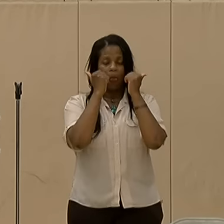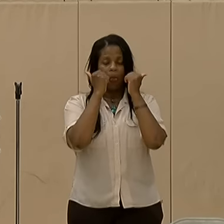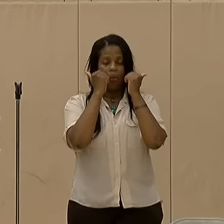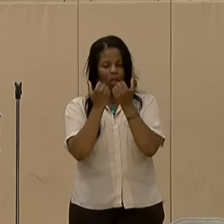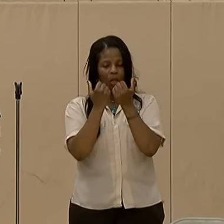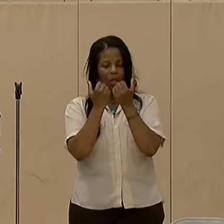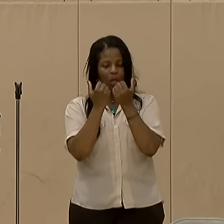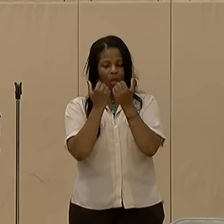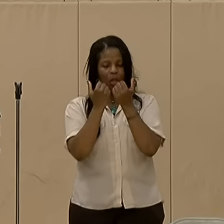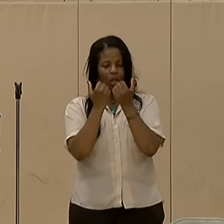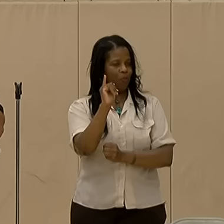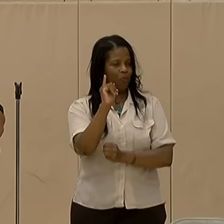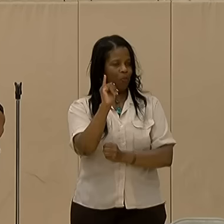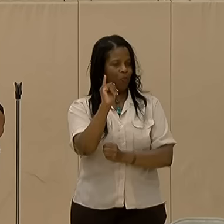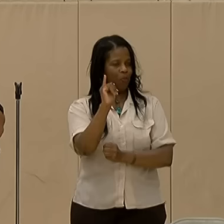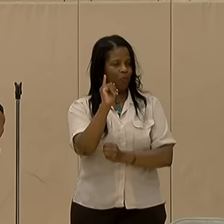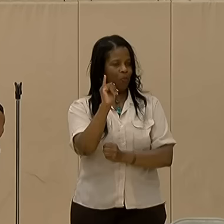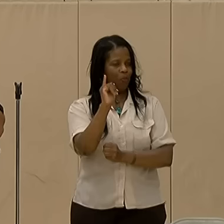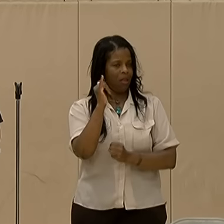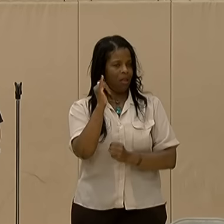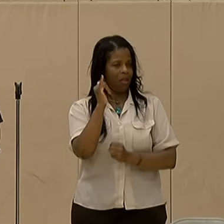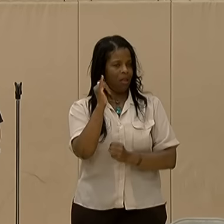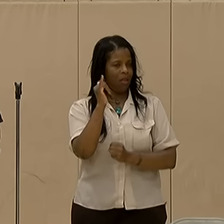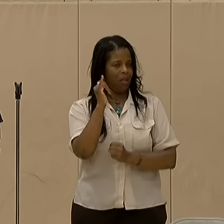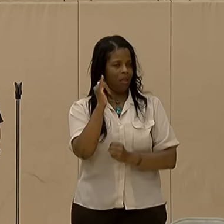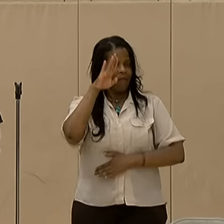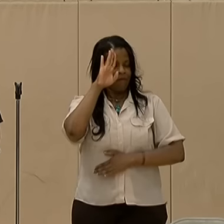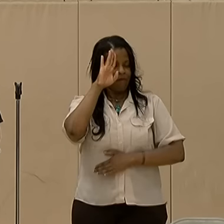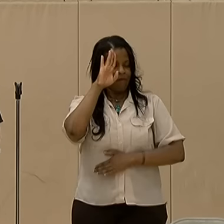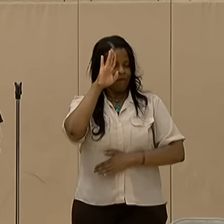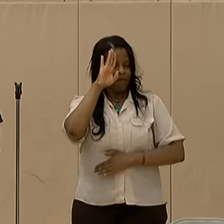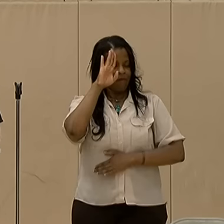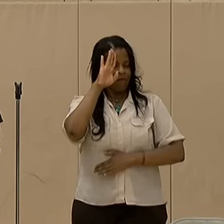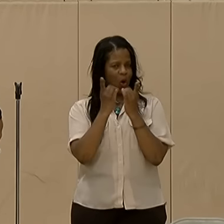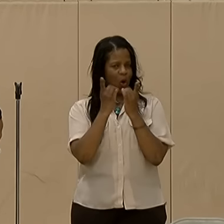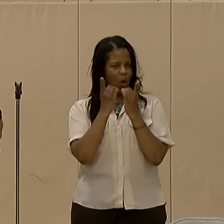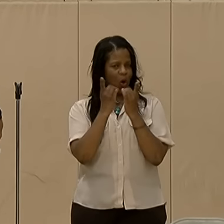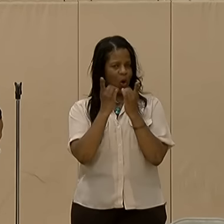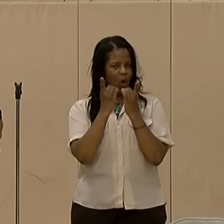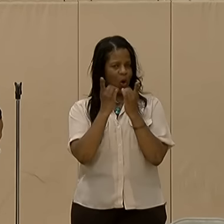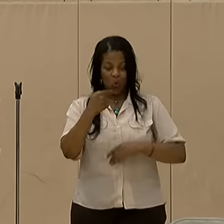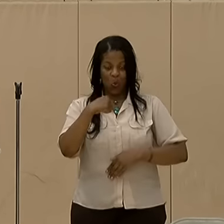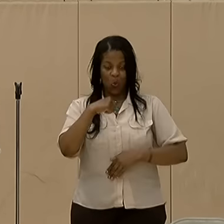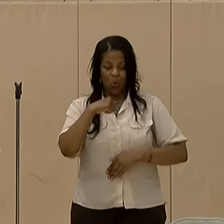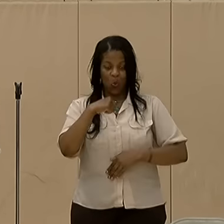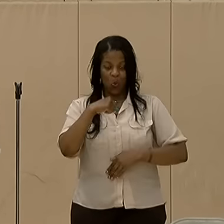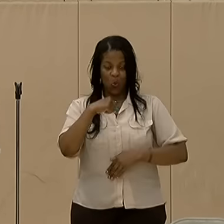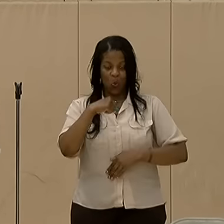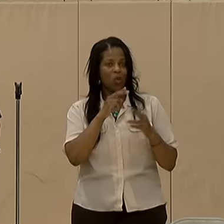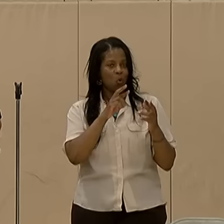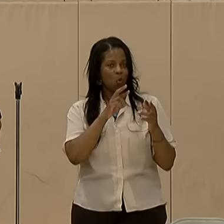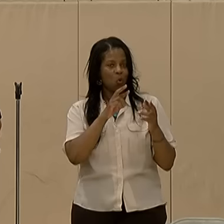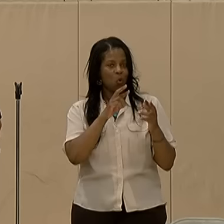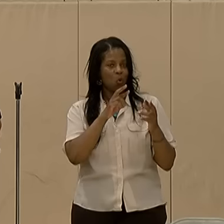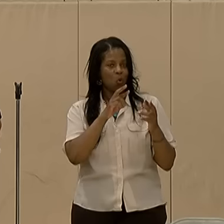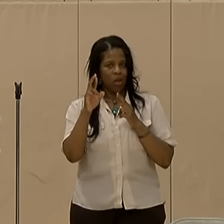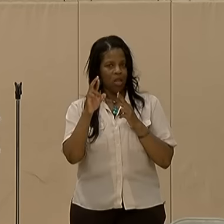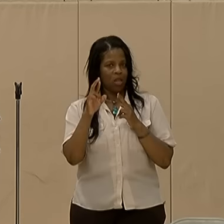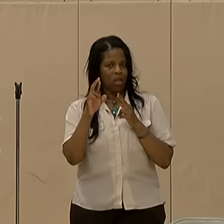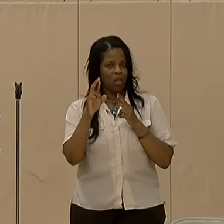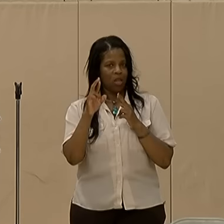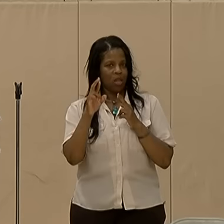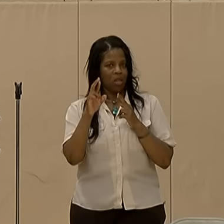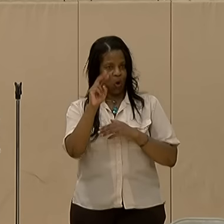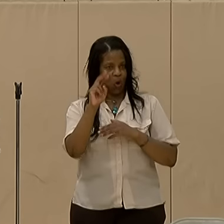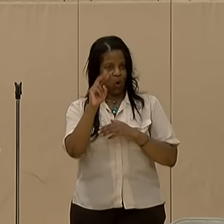department, when we put out that call for evacuations, ready Kern? The Kern County Office